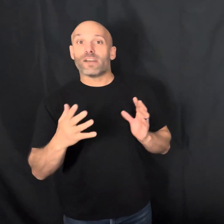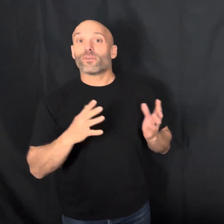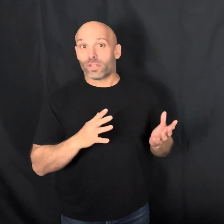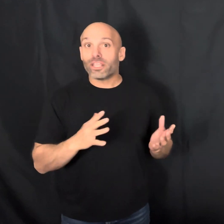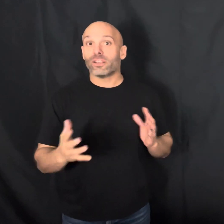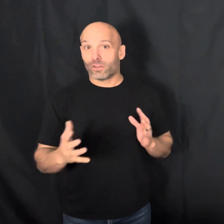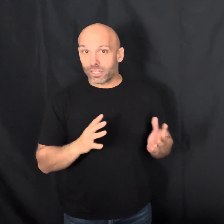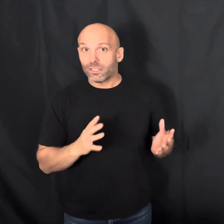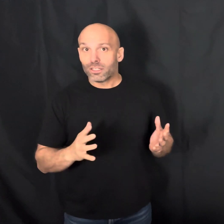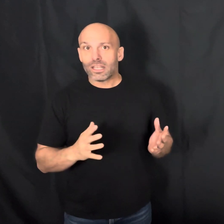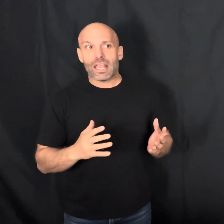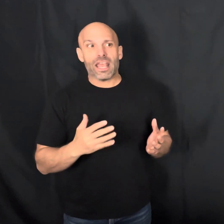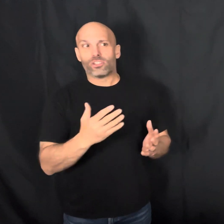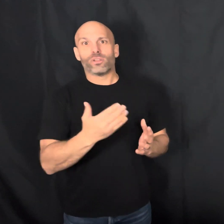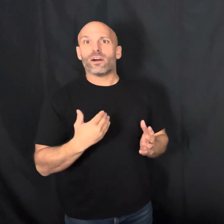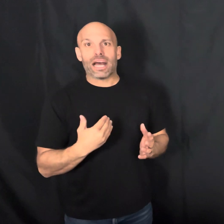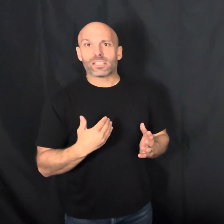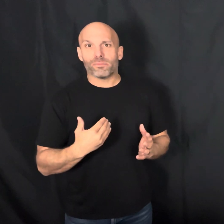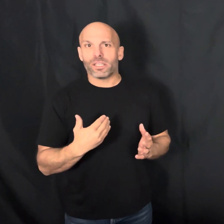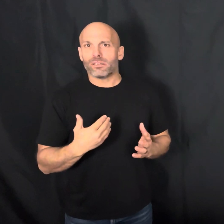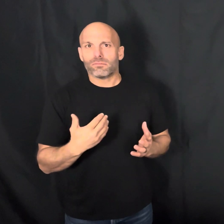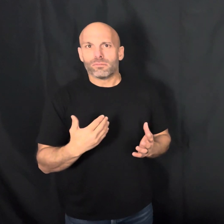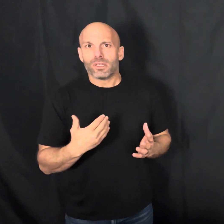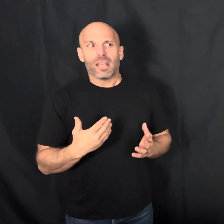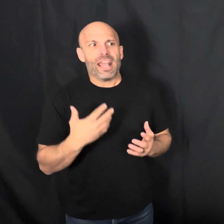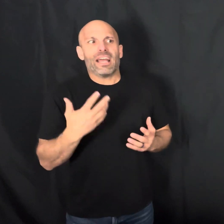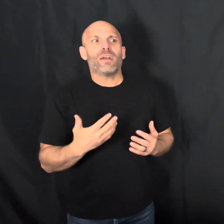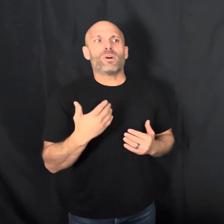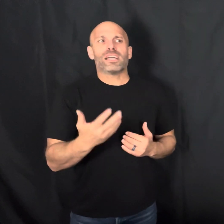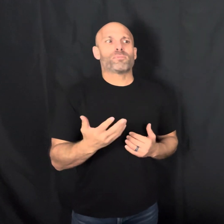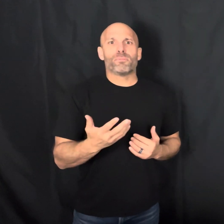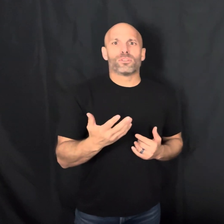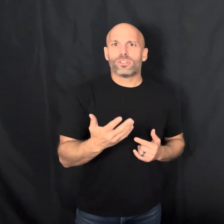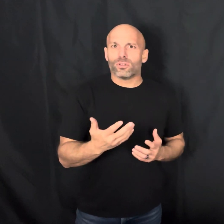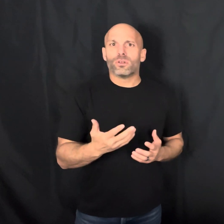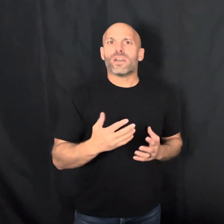or hearing. And so they'll ask me. And I will ask people too. If I go